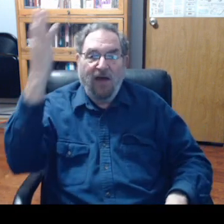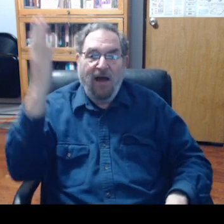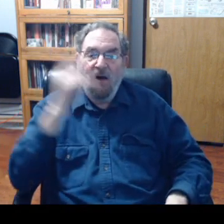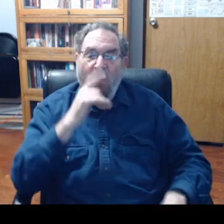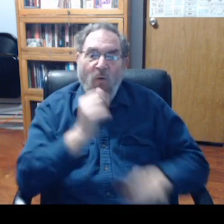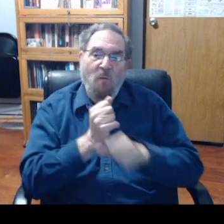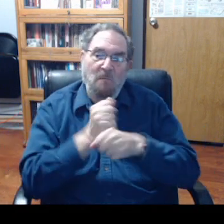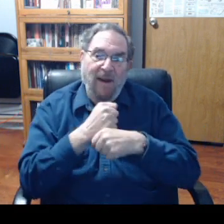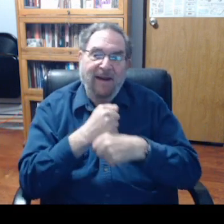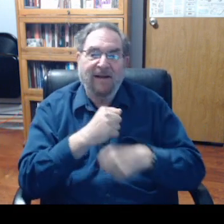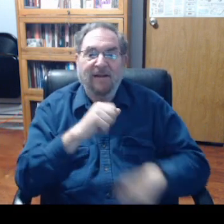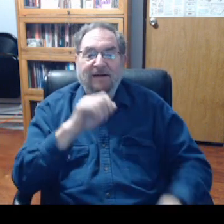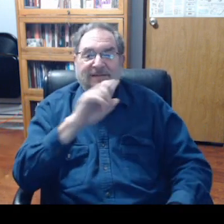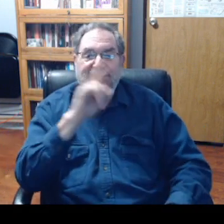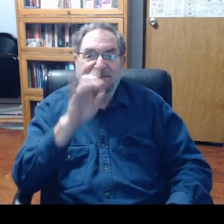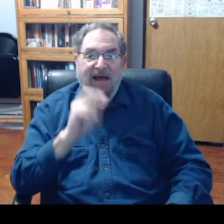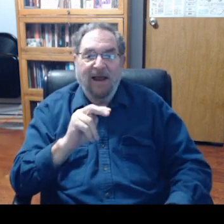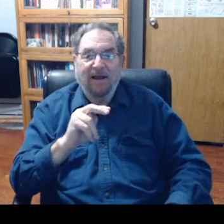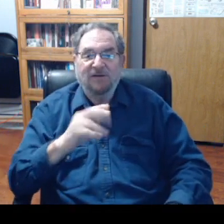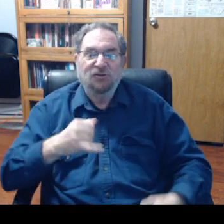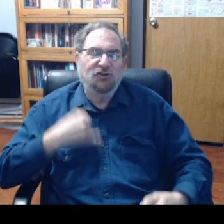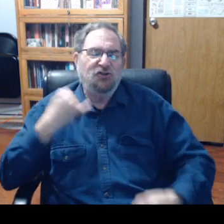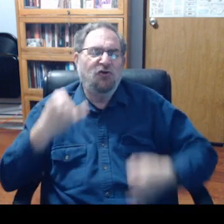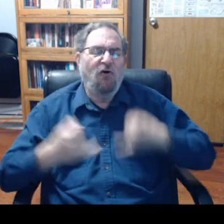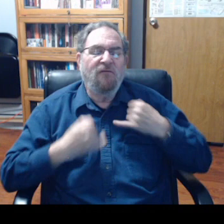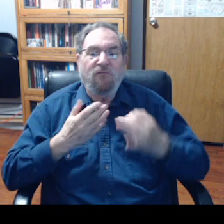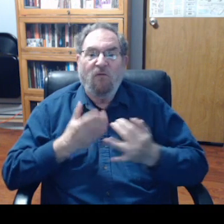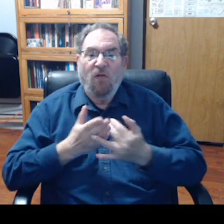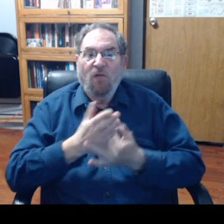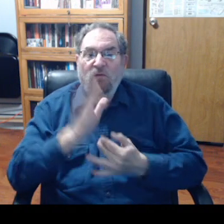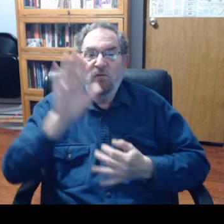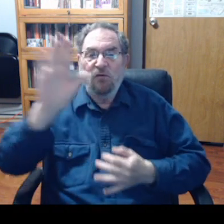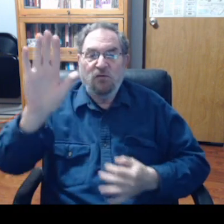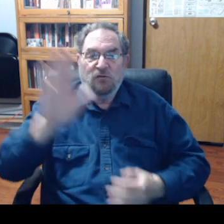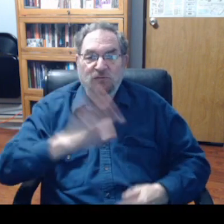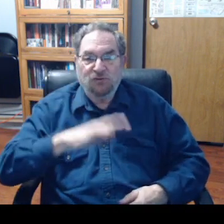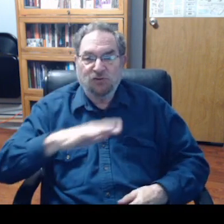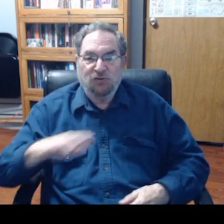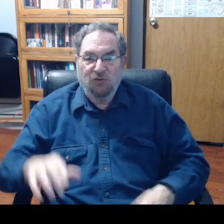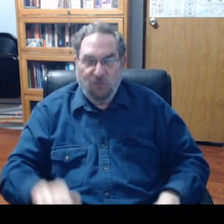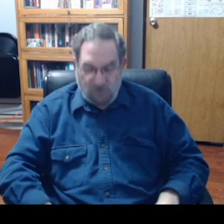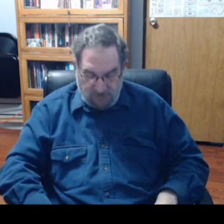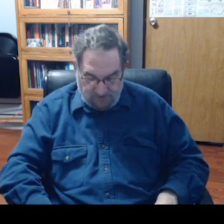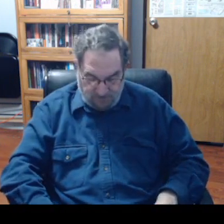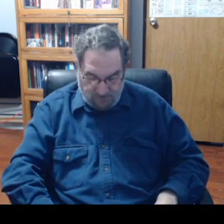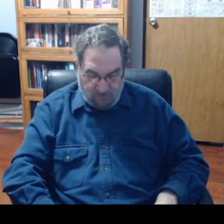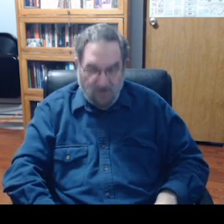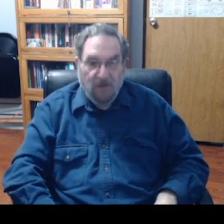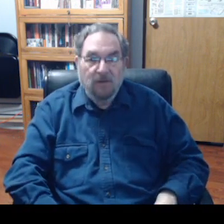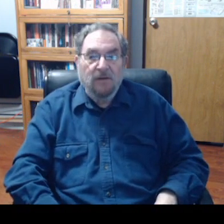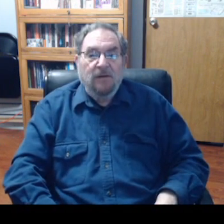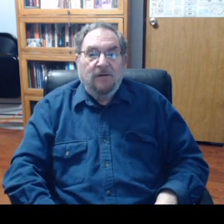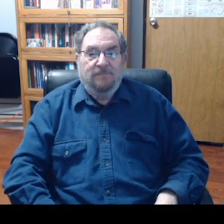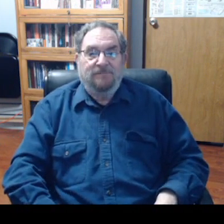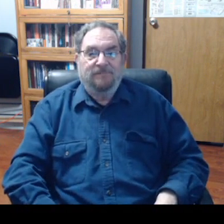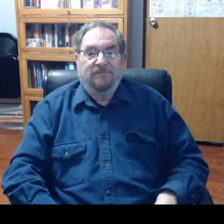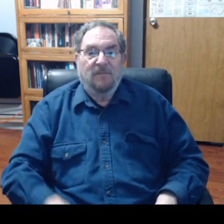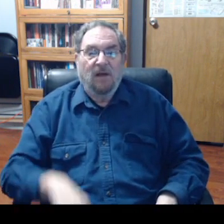art thou, who maketh Zion joyful to her children.